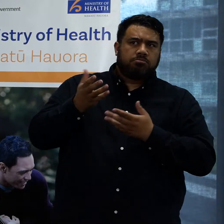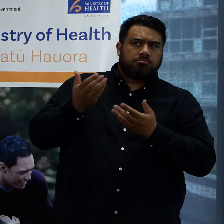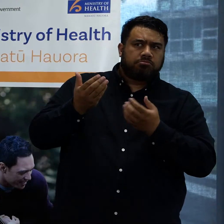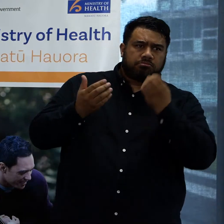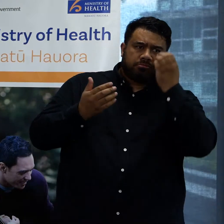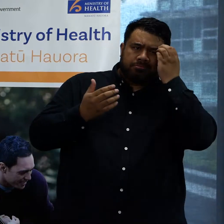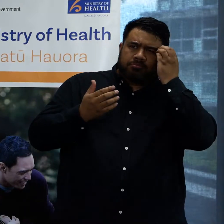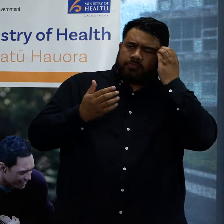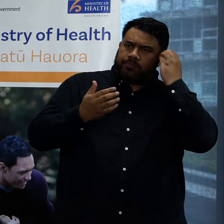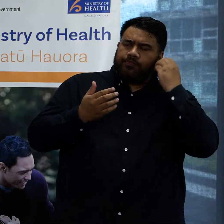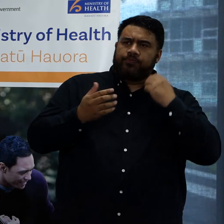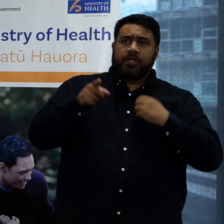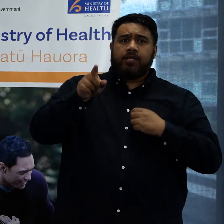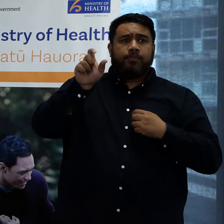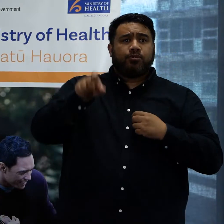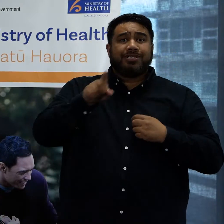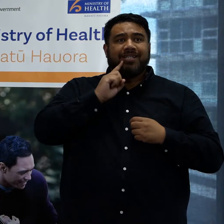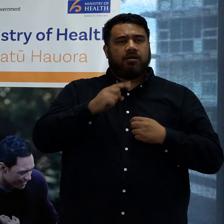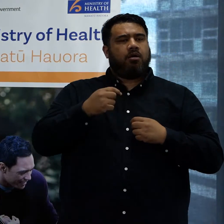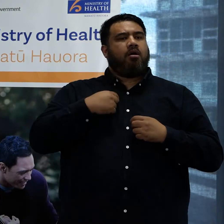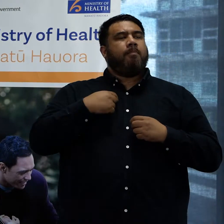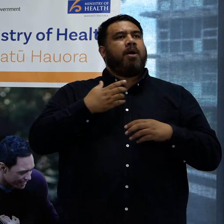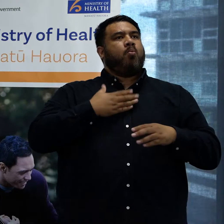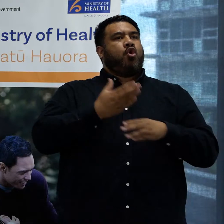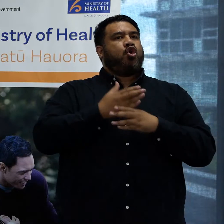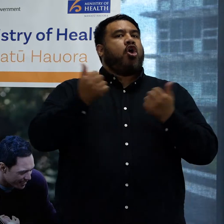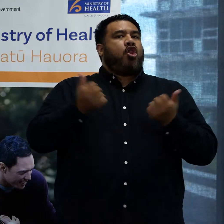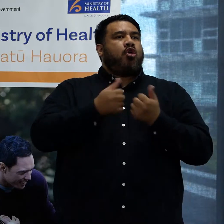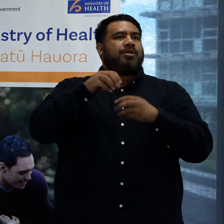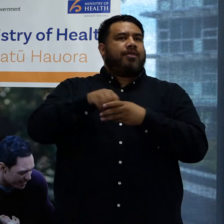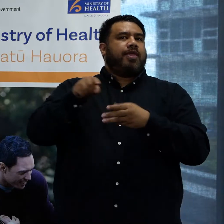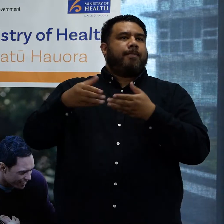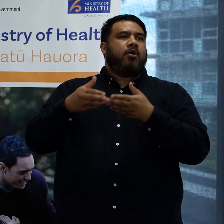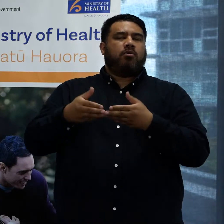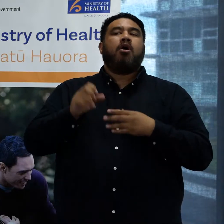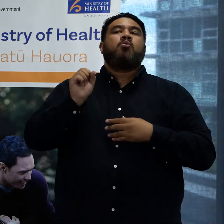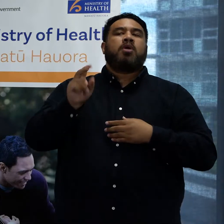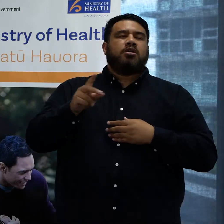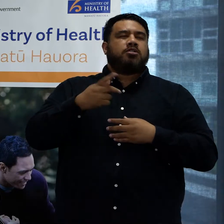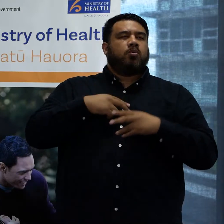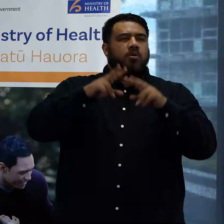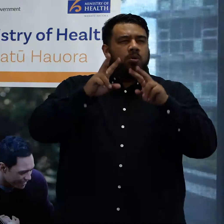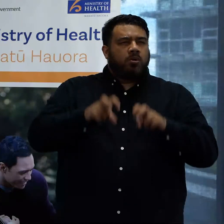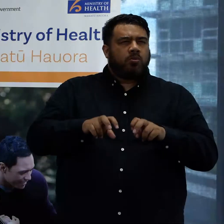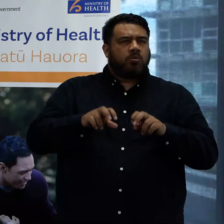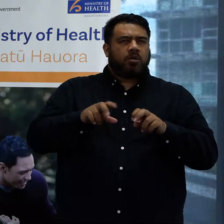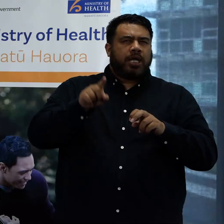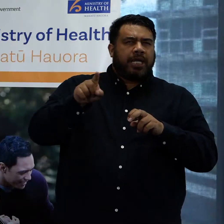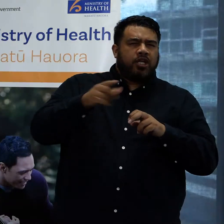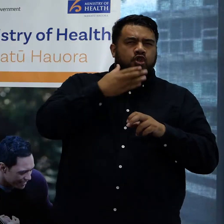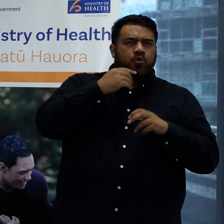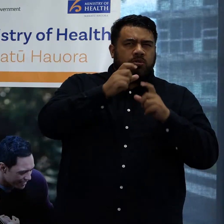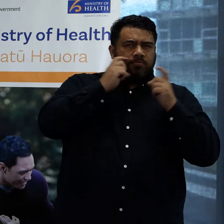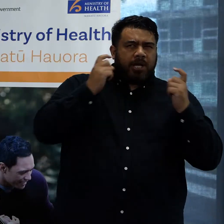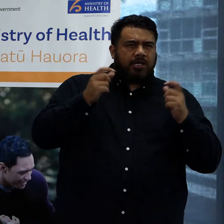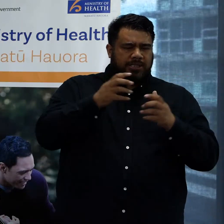spend and does spend in the course of his work quite a bit of time on there. So we will look at the end-to-end around use of PPE, length of